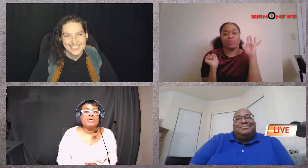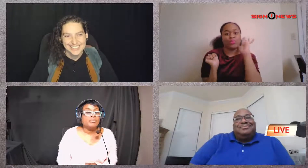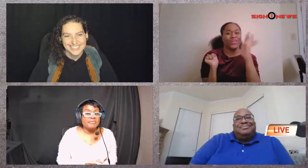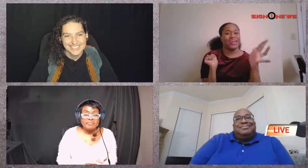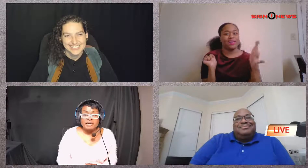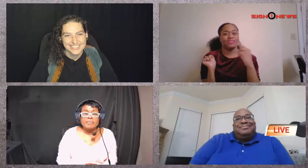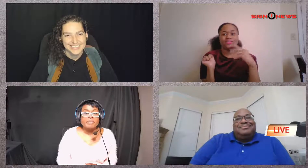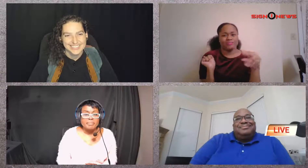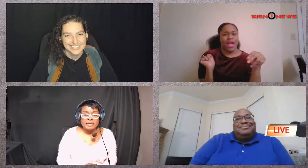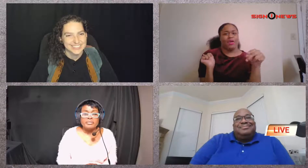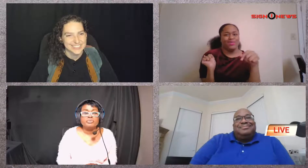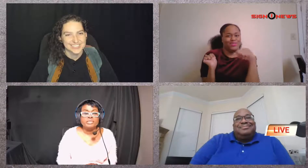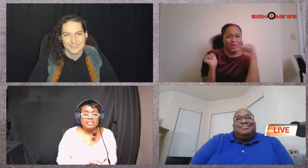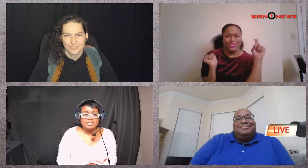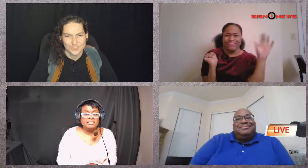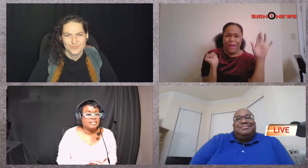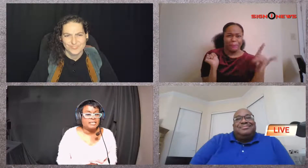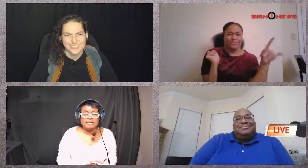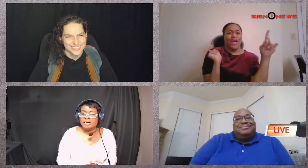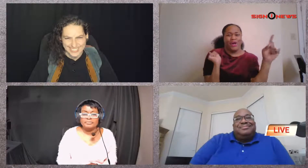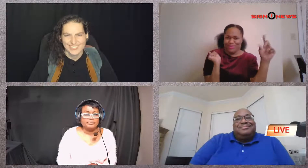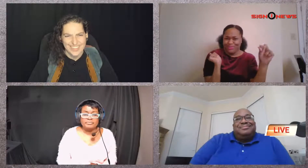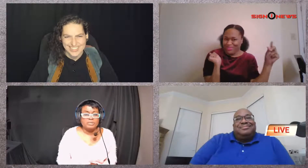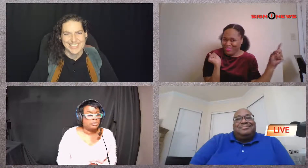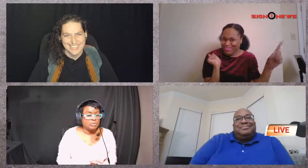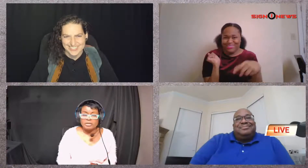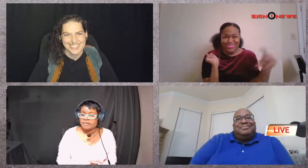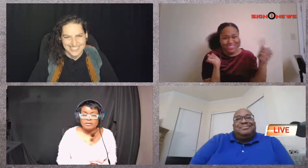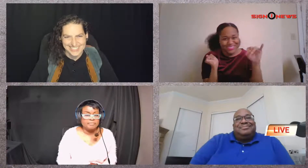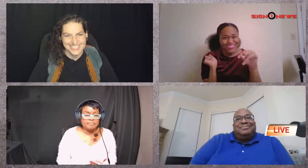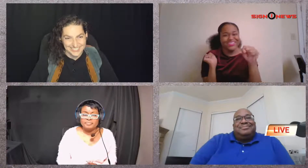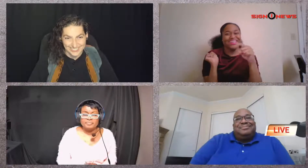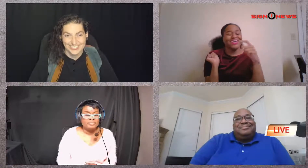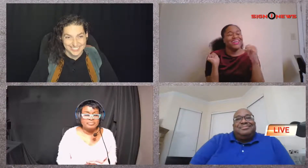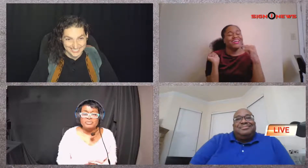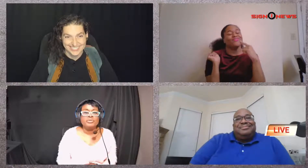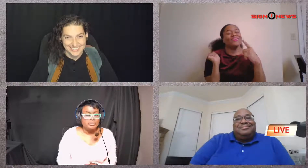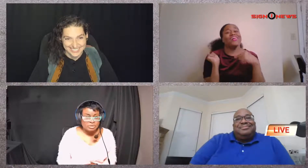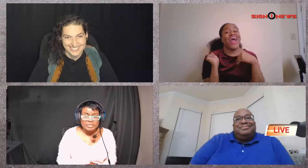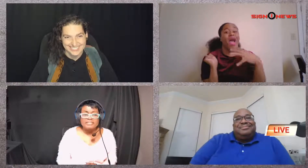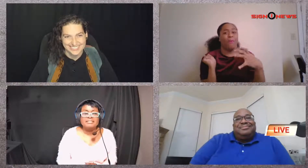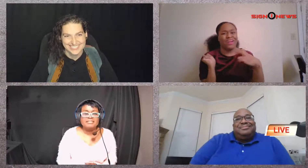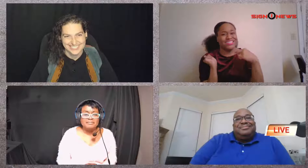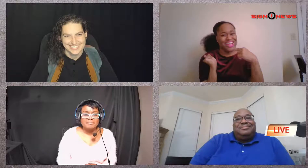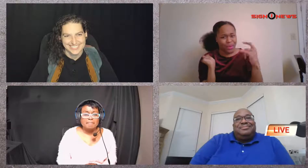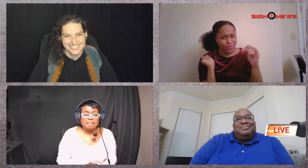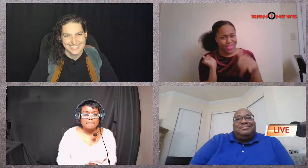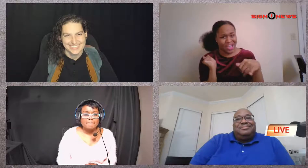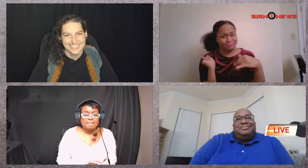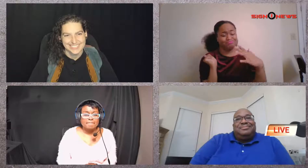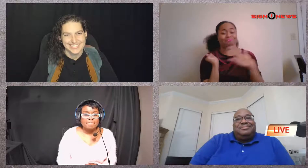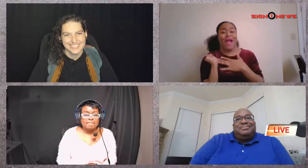didn't want to walk away from that. When my parents said, no, don't give up. You can do it.